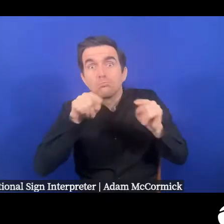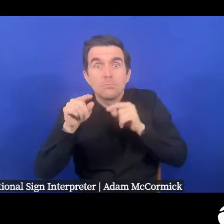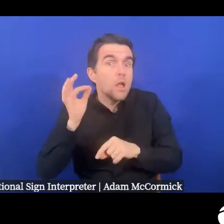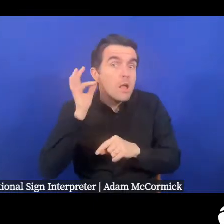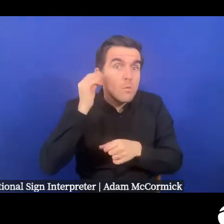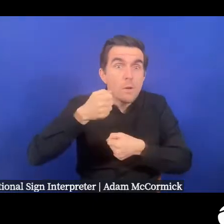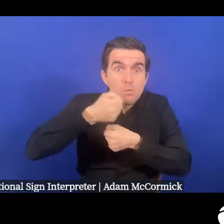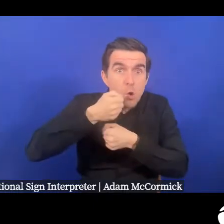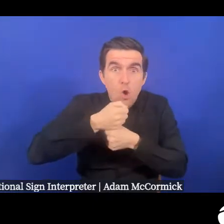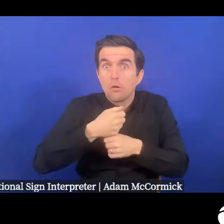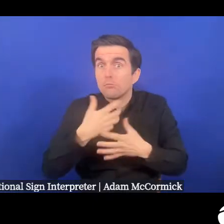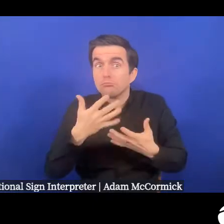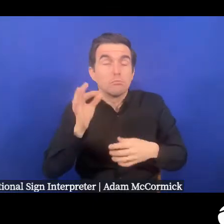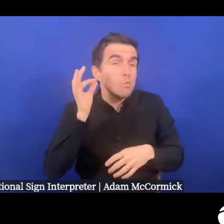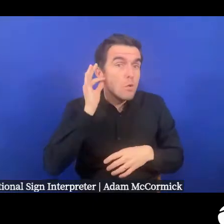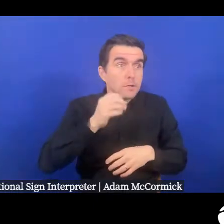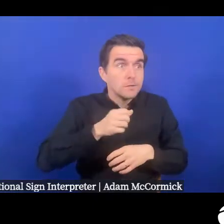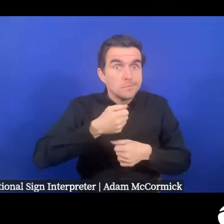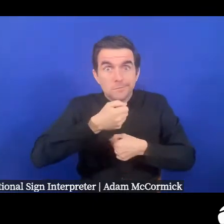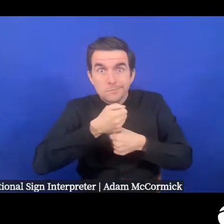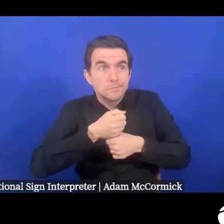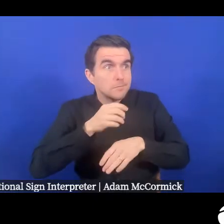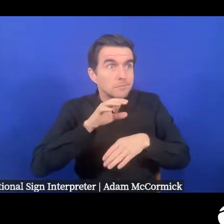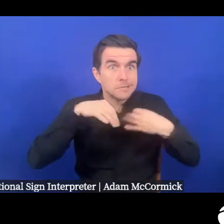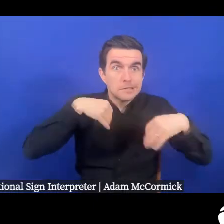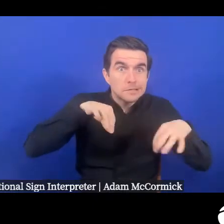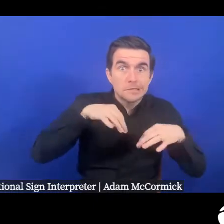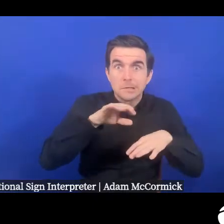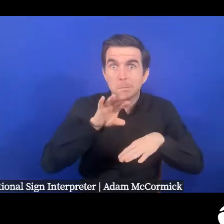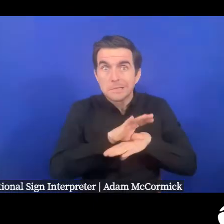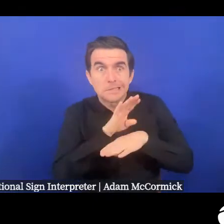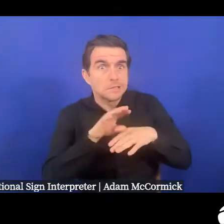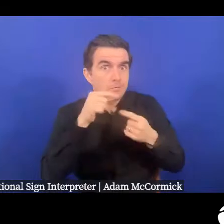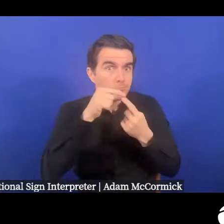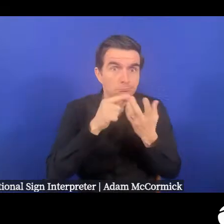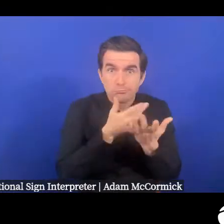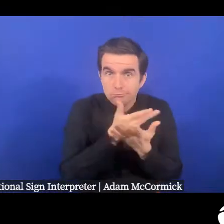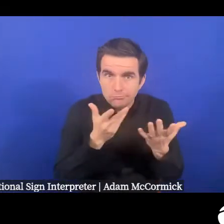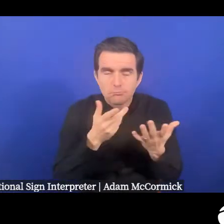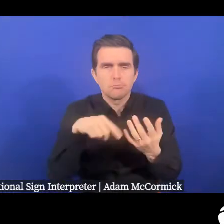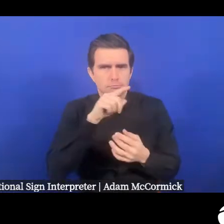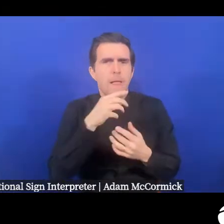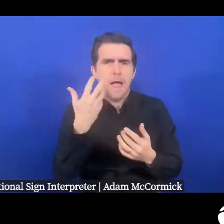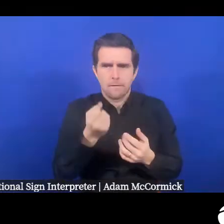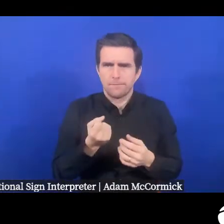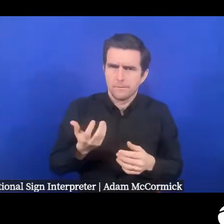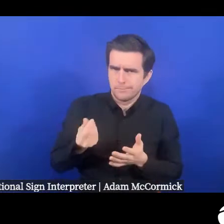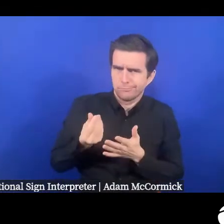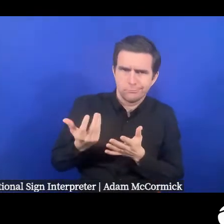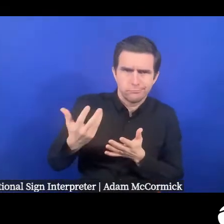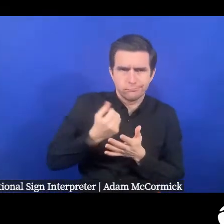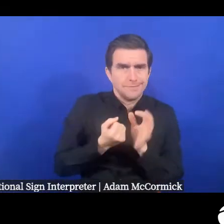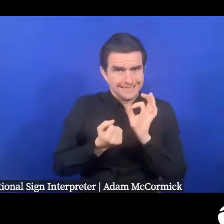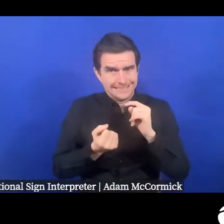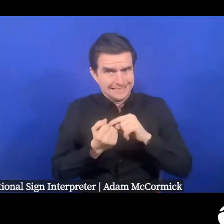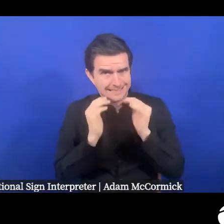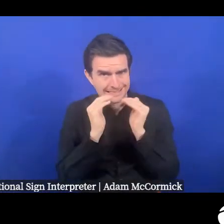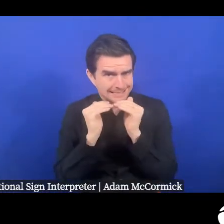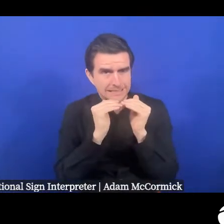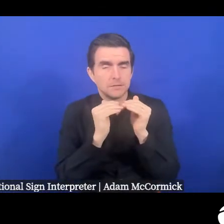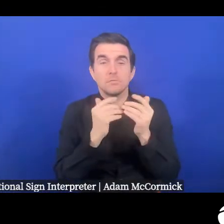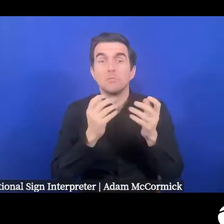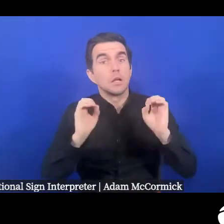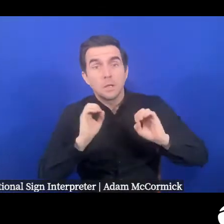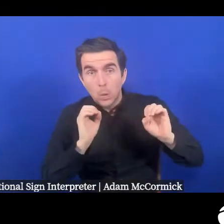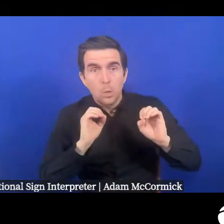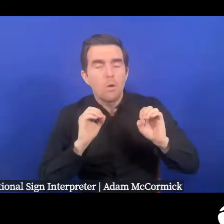So another thing for a stakeholder engagement on gender mainstreaming is that we have